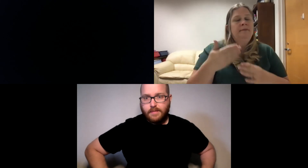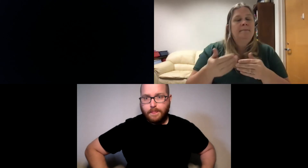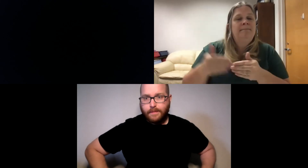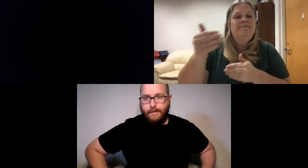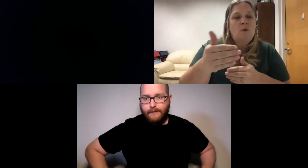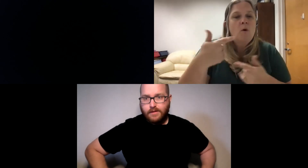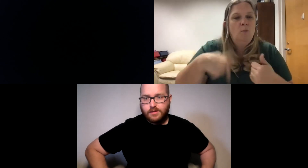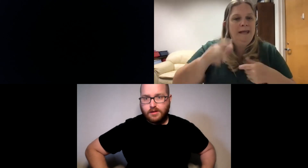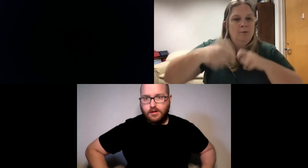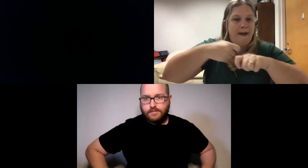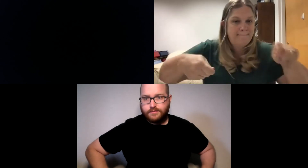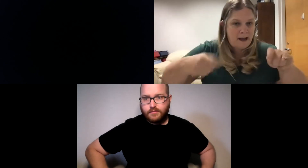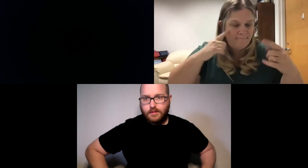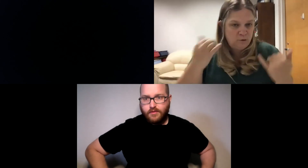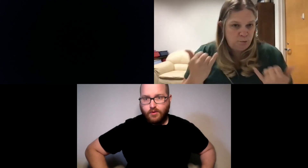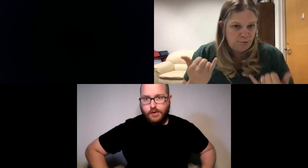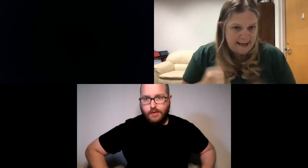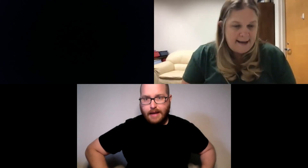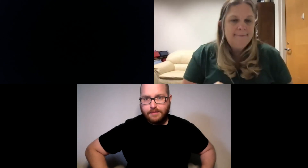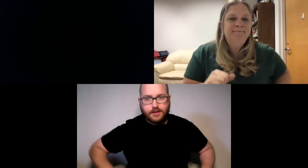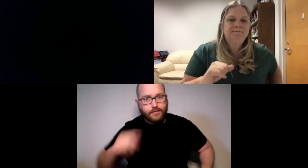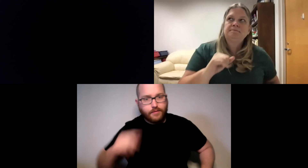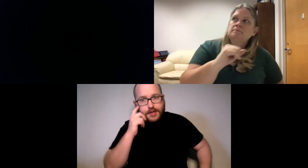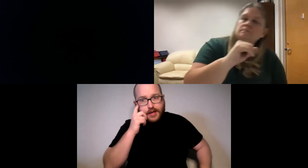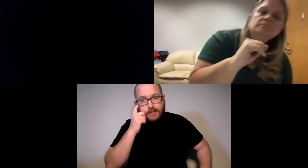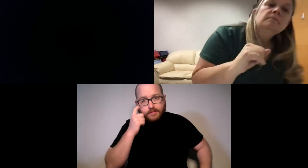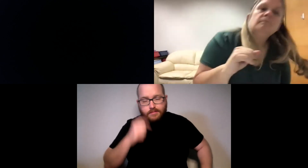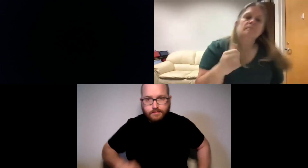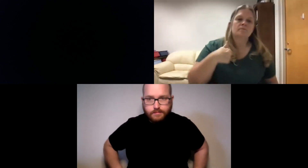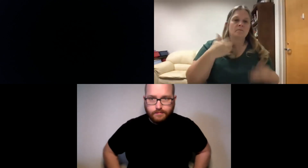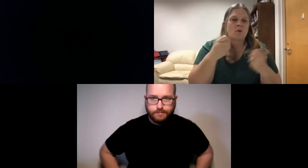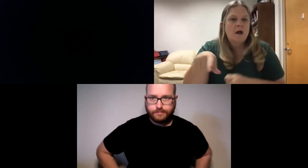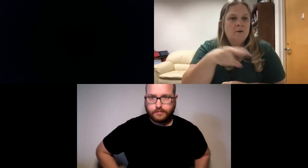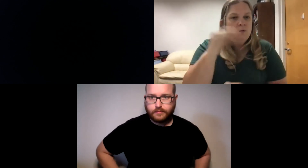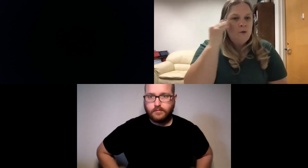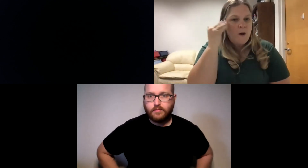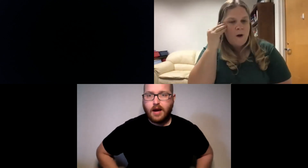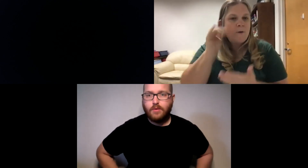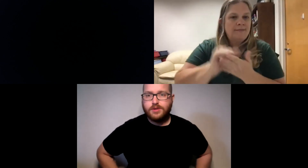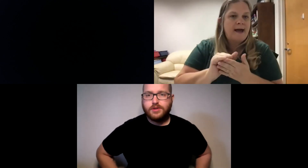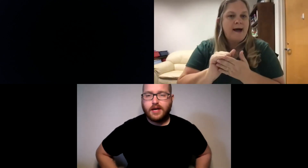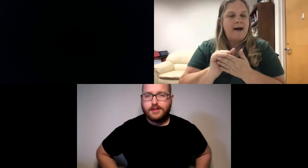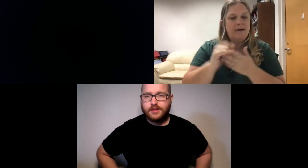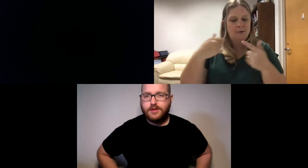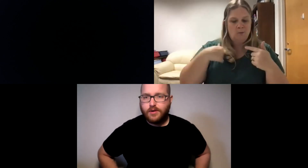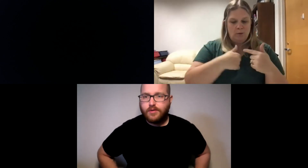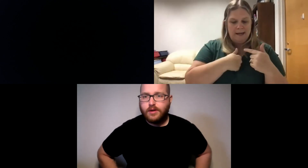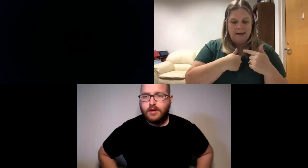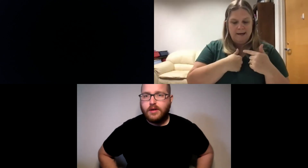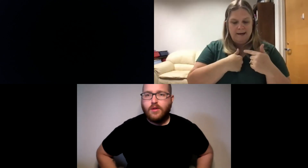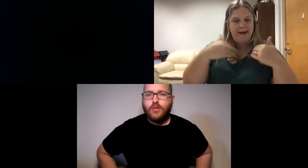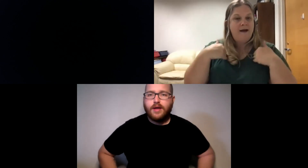Okay, so before we wrap this up for today, I want you guys to